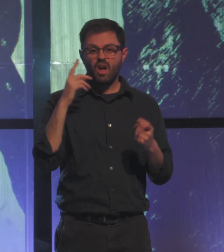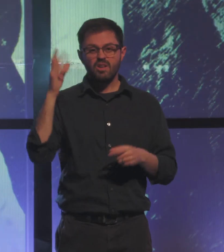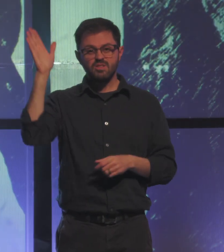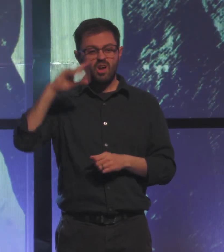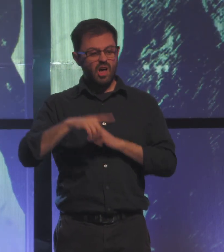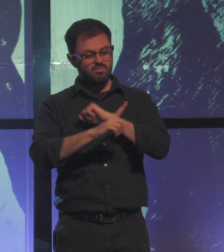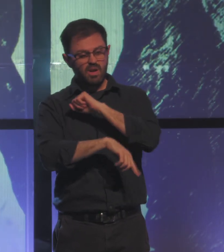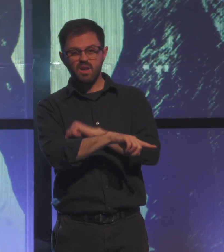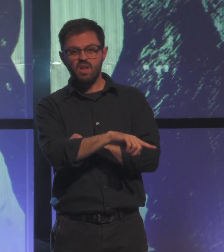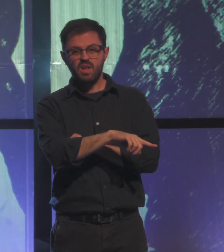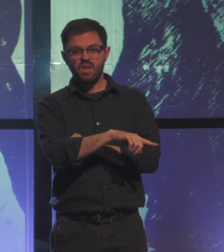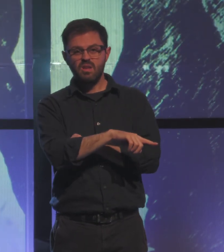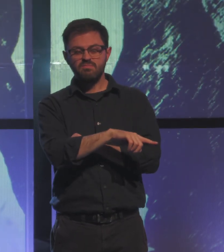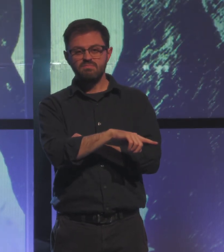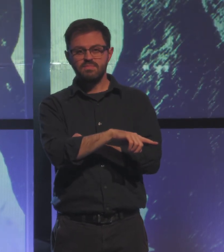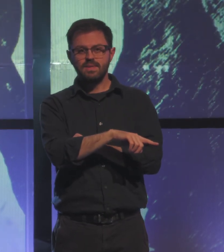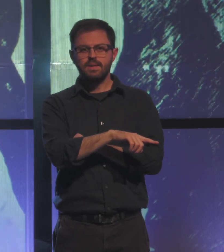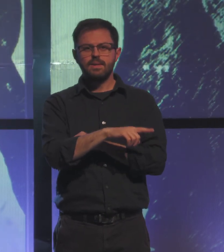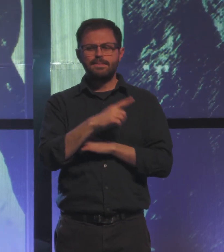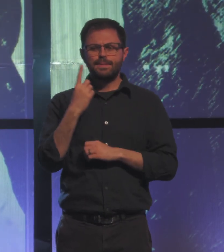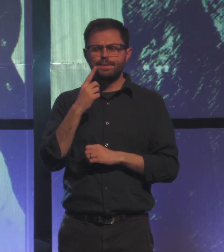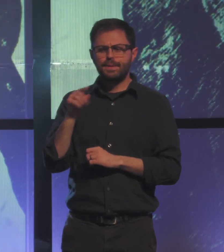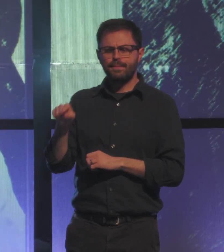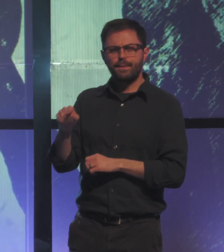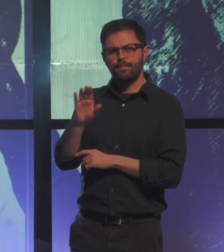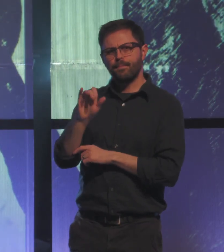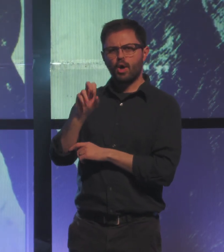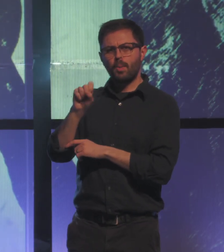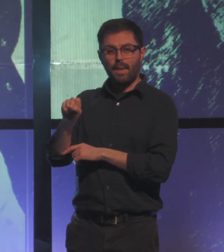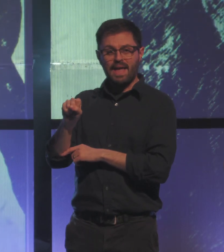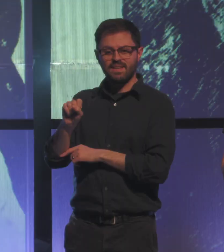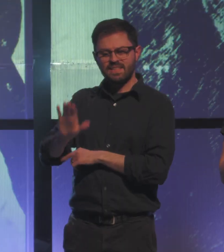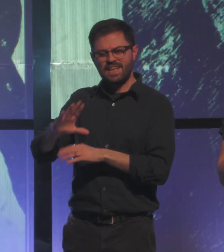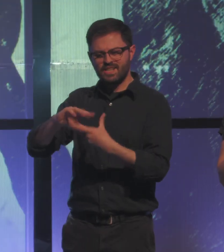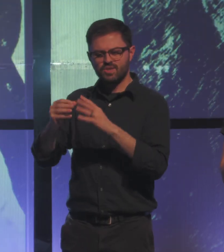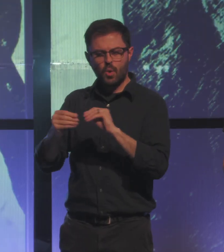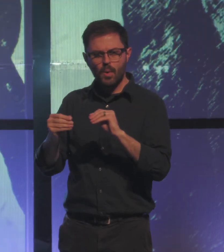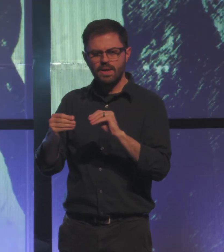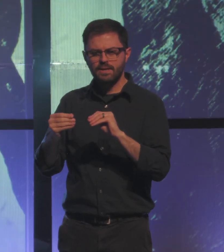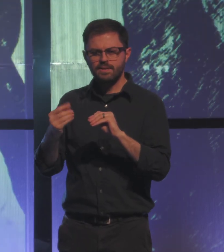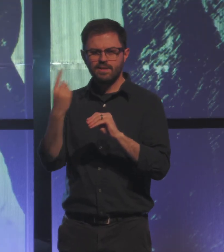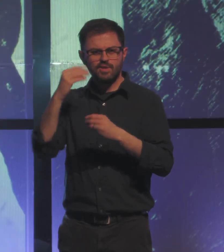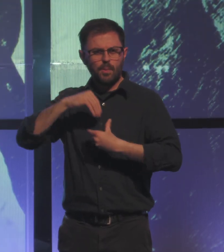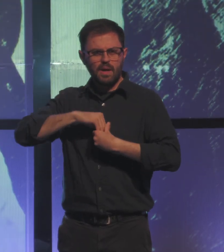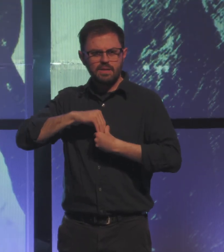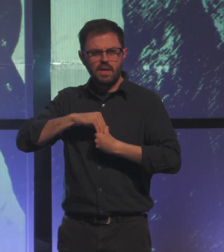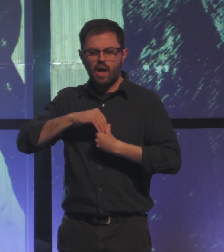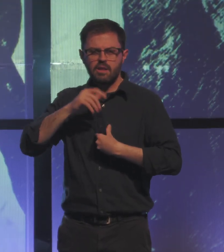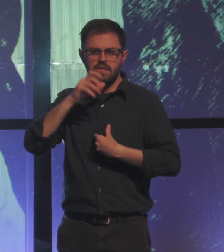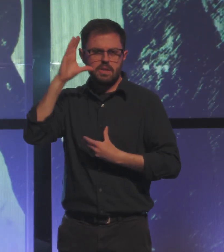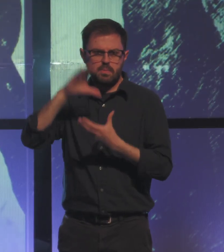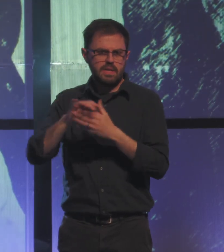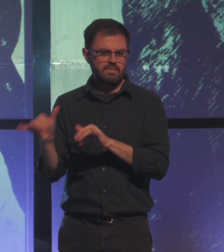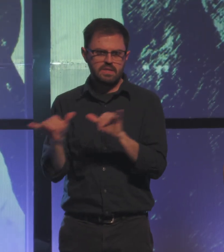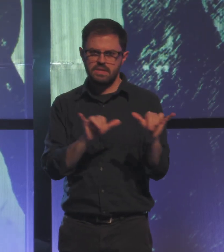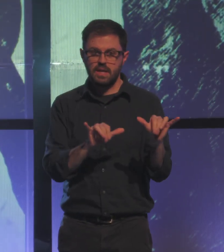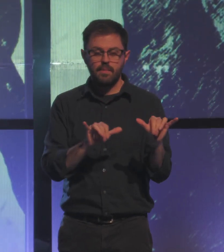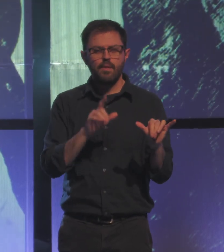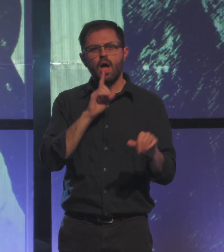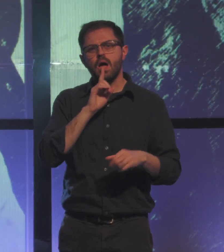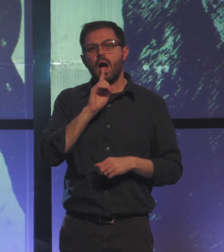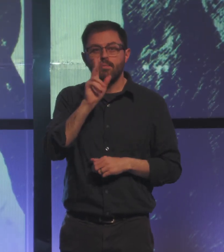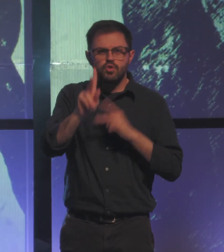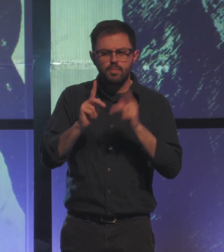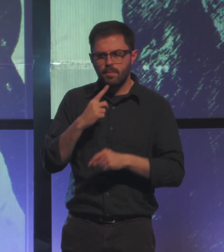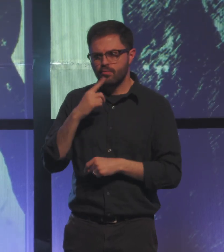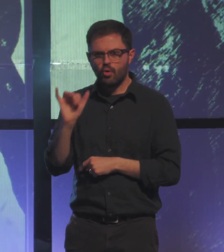And somewhere, though, deep within Bartimaeus, somewhere he did not believe this. I'm sure he had been told it. I'm sure